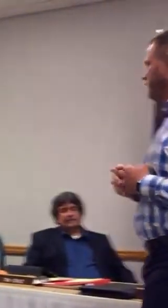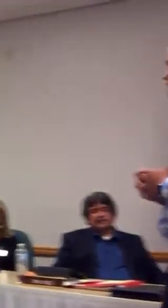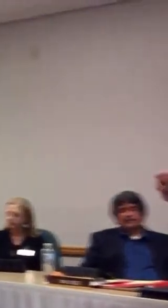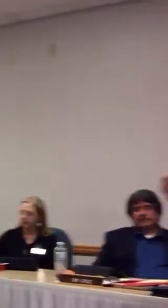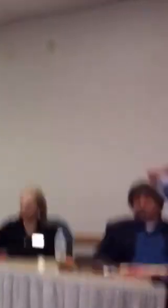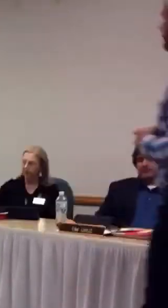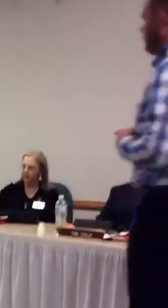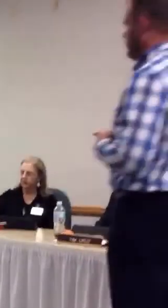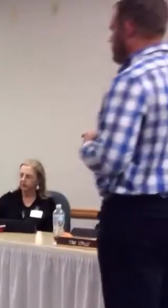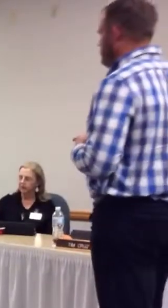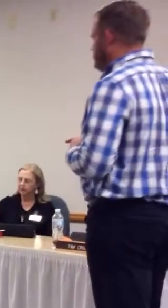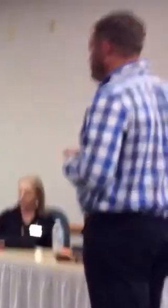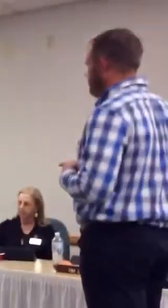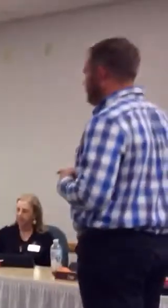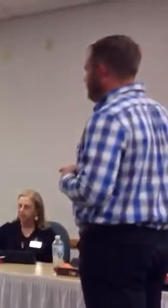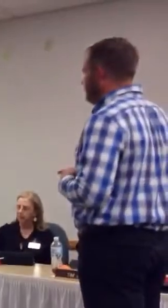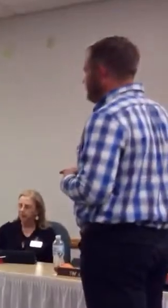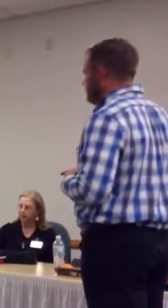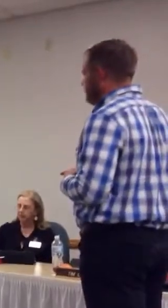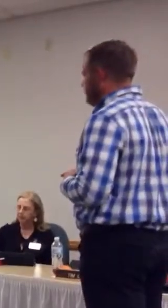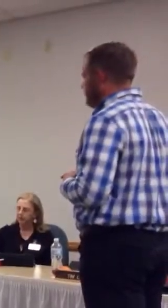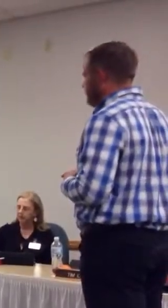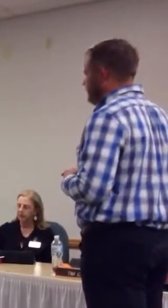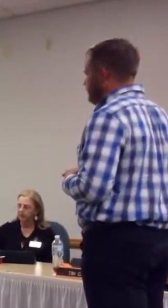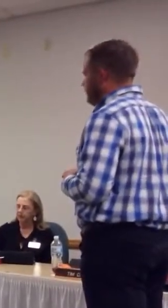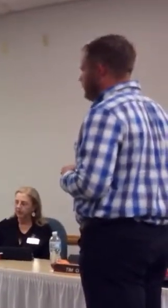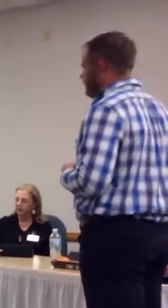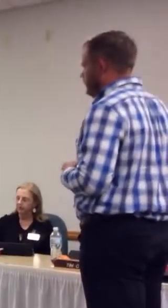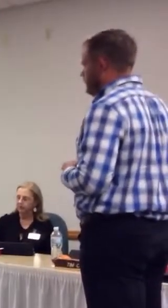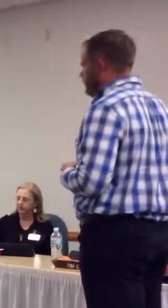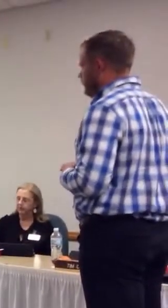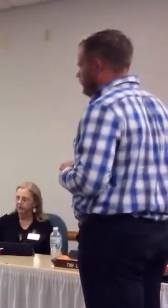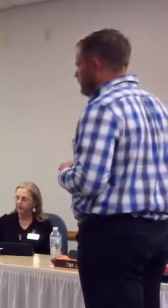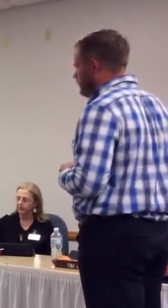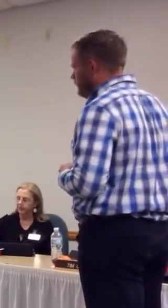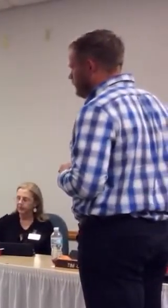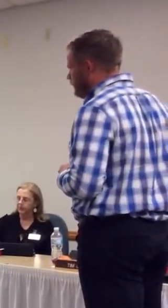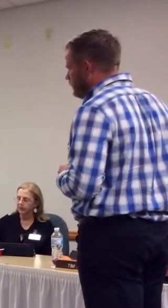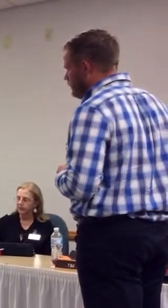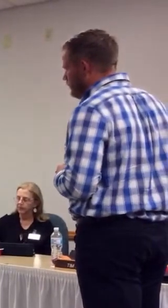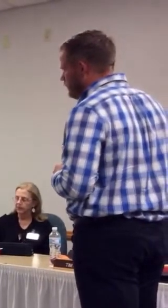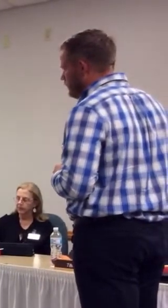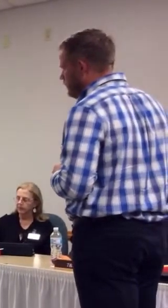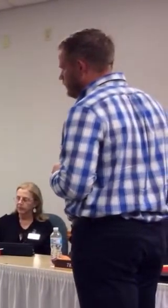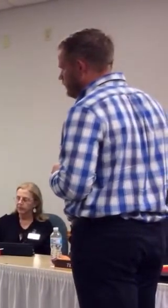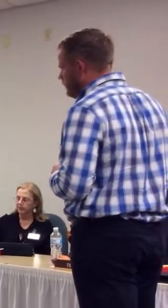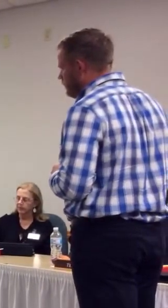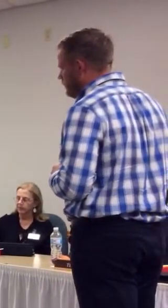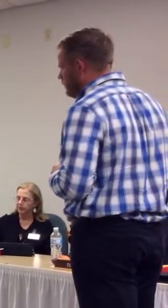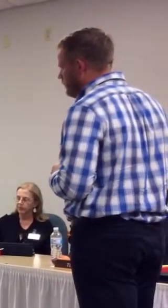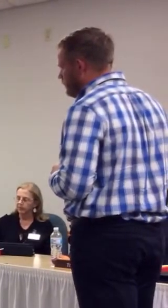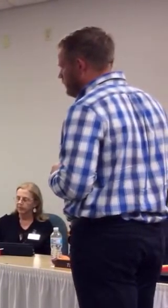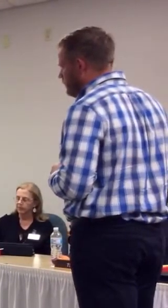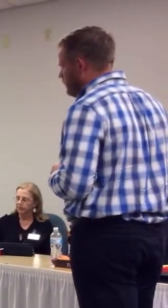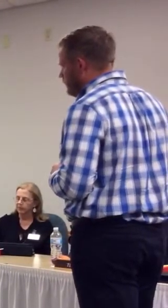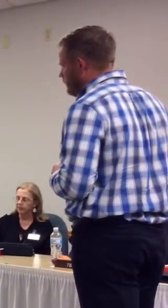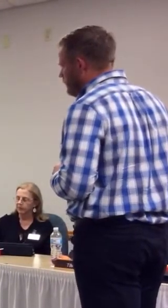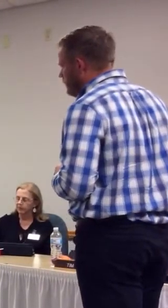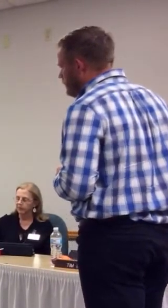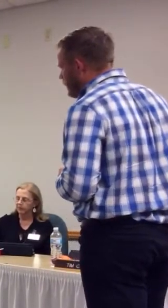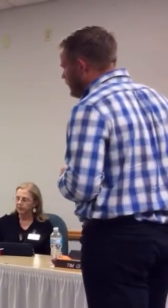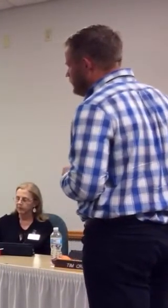what do you foresee in the future with, especially the activities that like to participate in